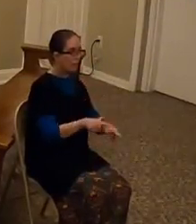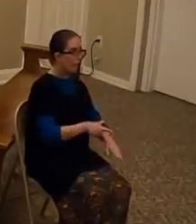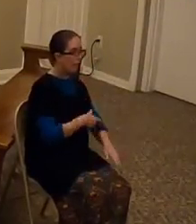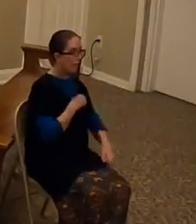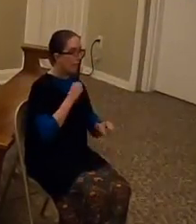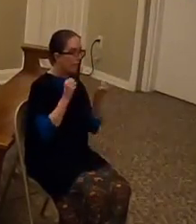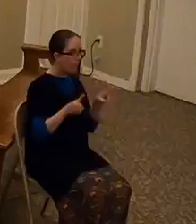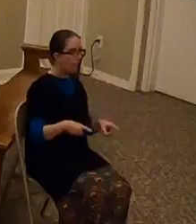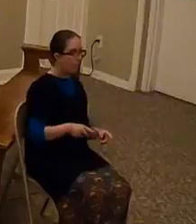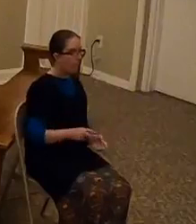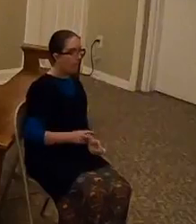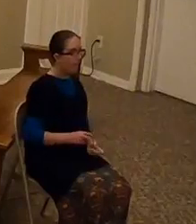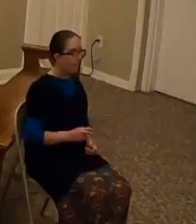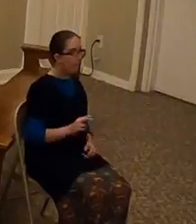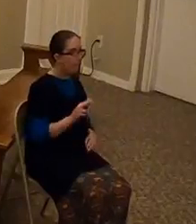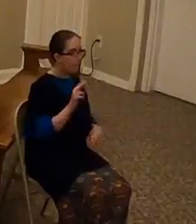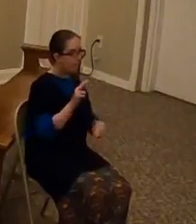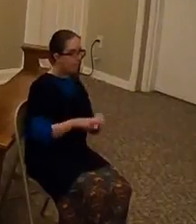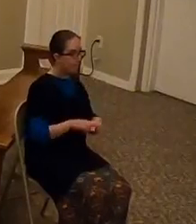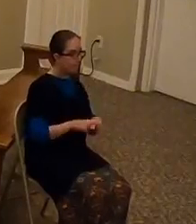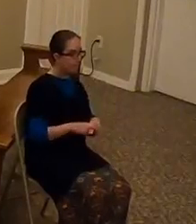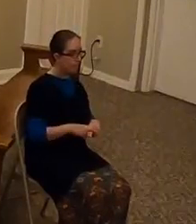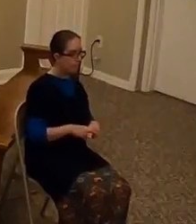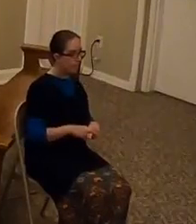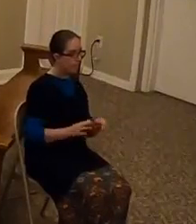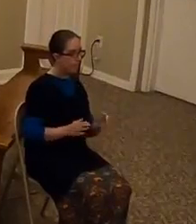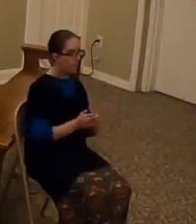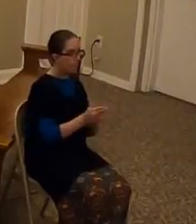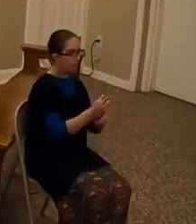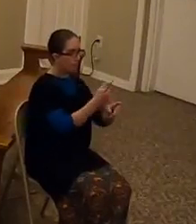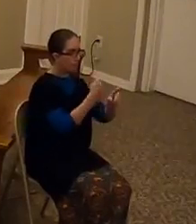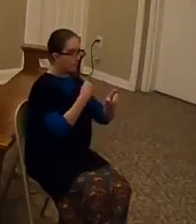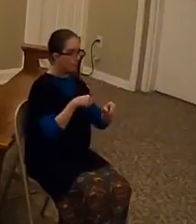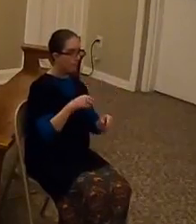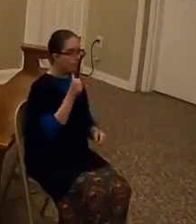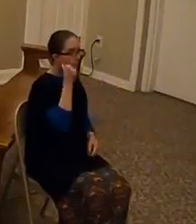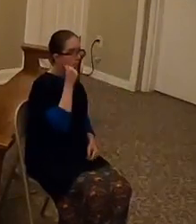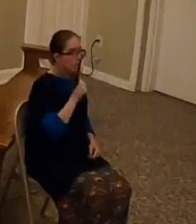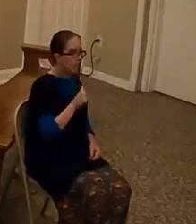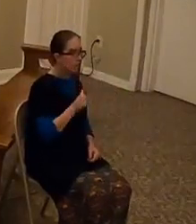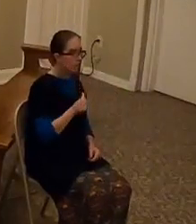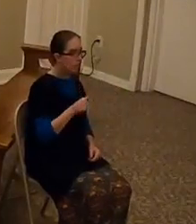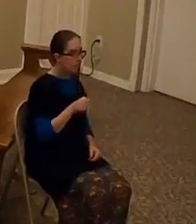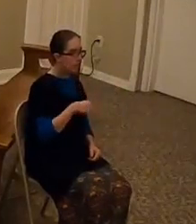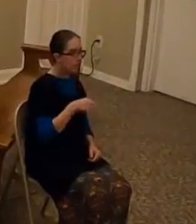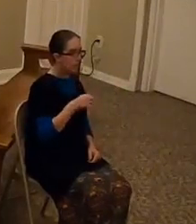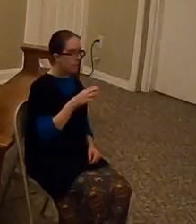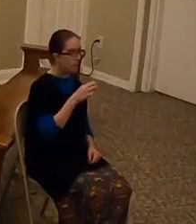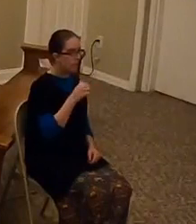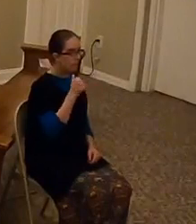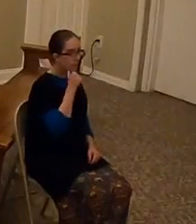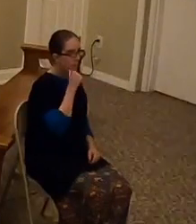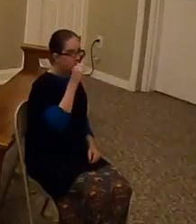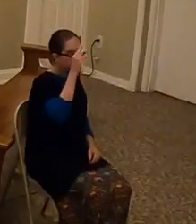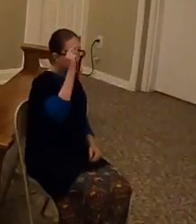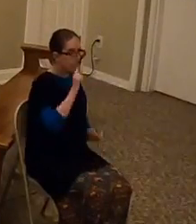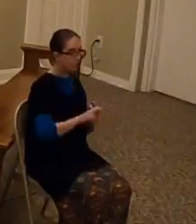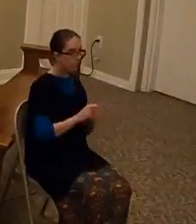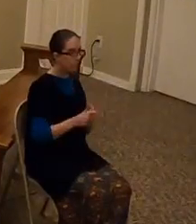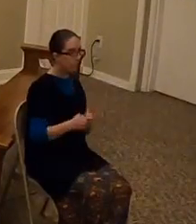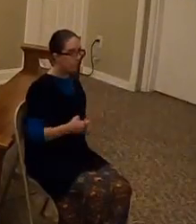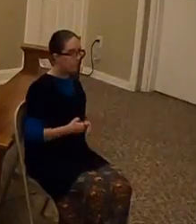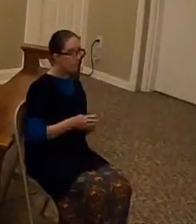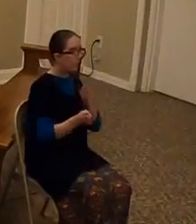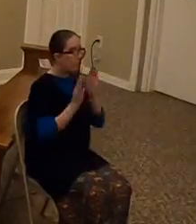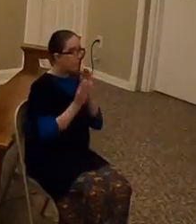and finally got up, went over and sat in the booth across from the girl and her boyfriend or husband or whatever it was